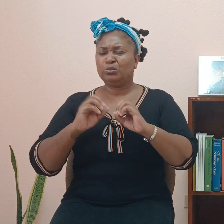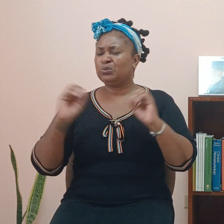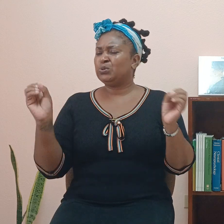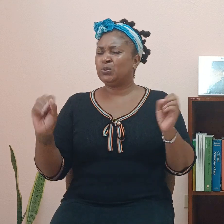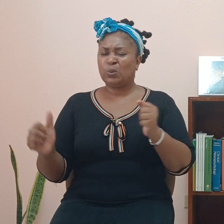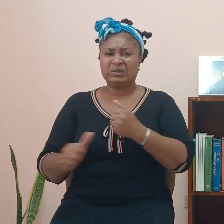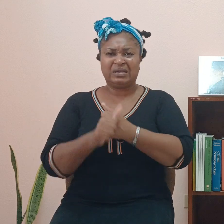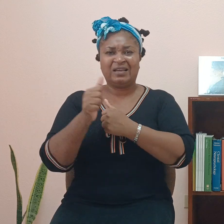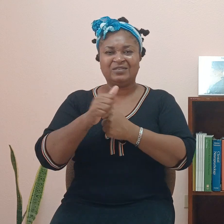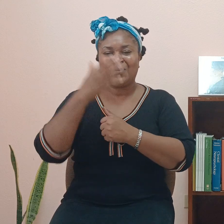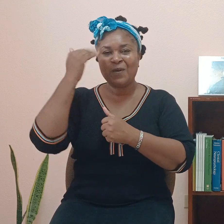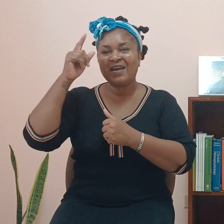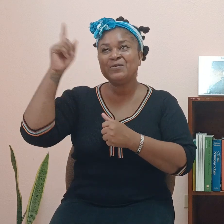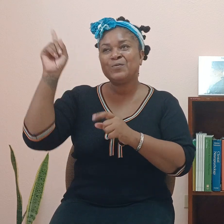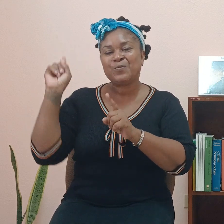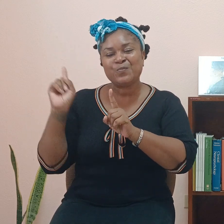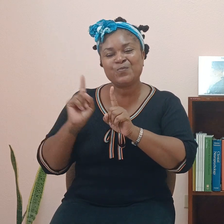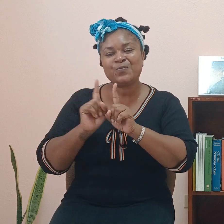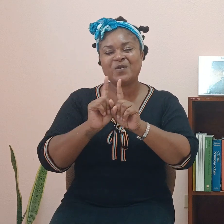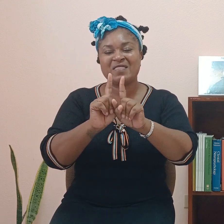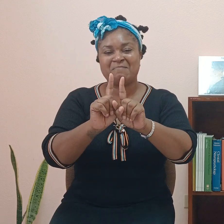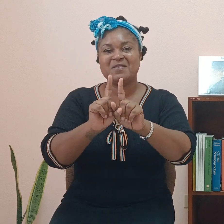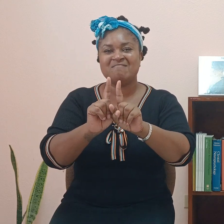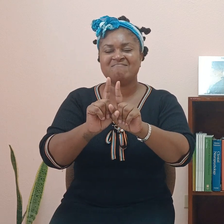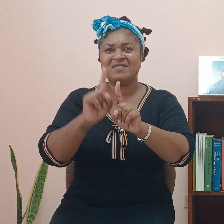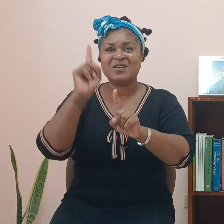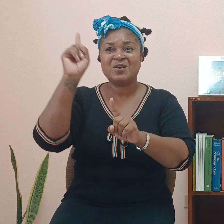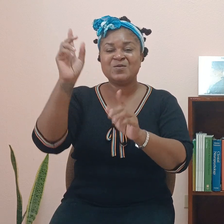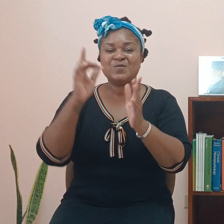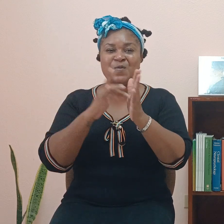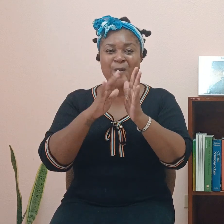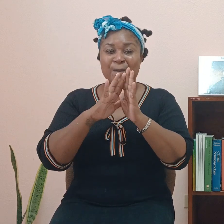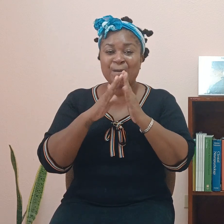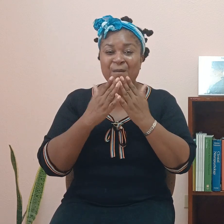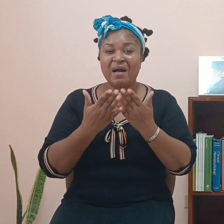me. Your rod and your staff, they protect me.